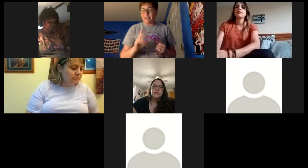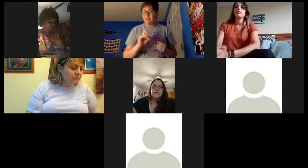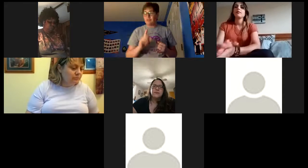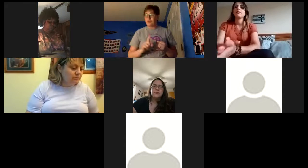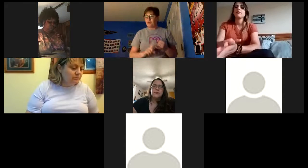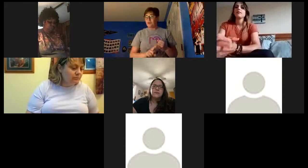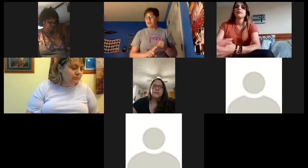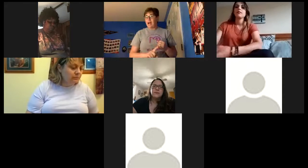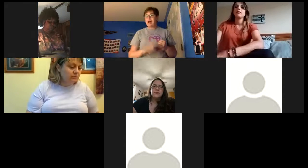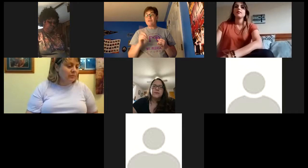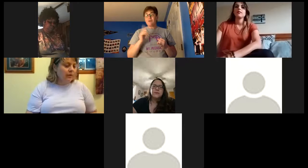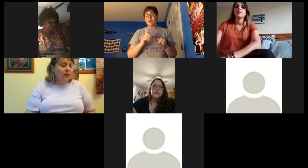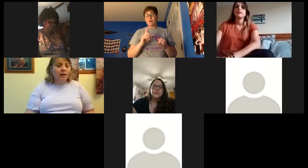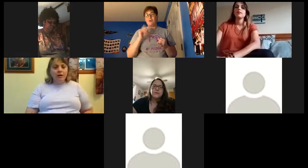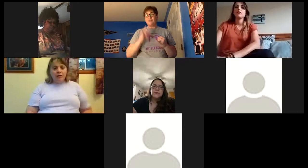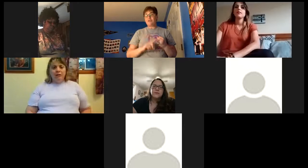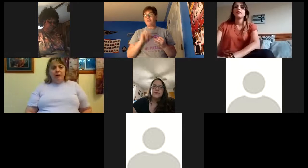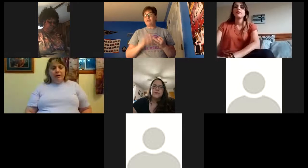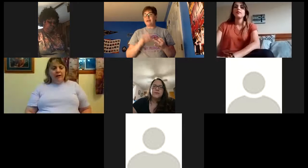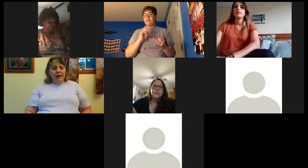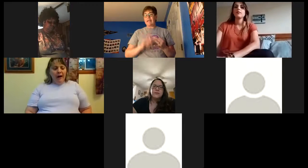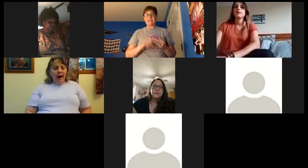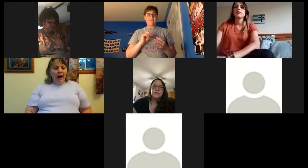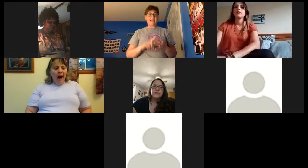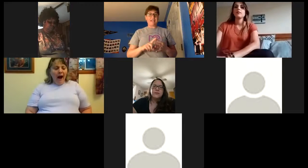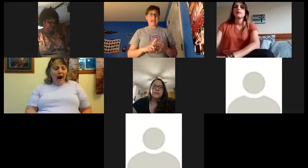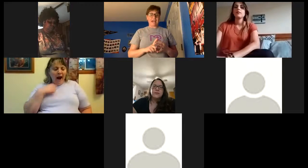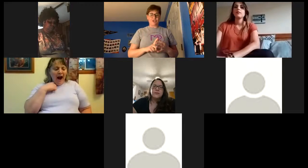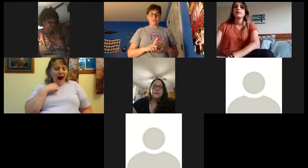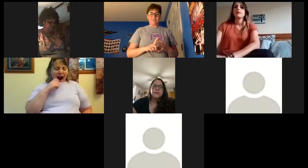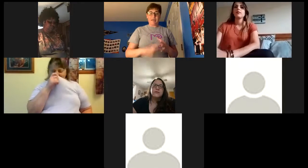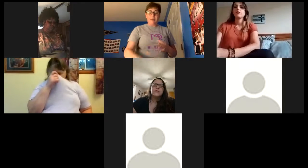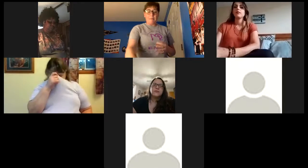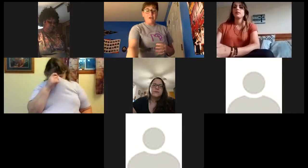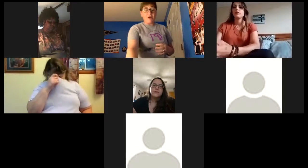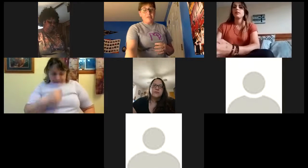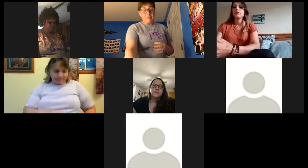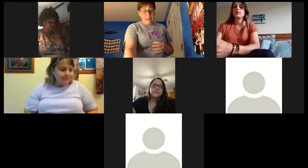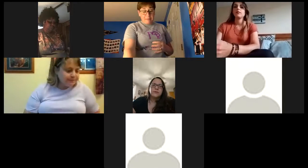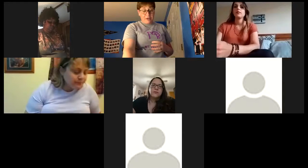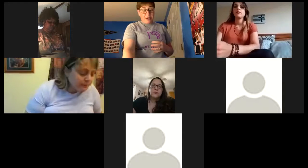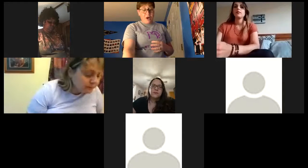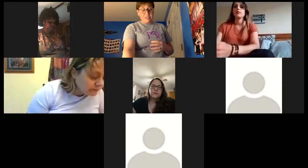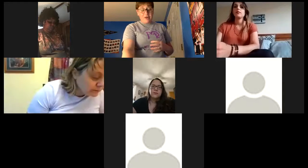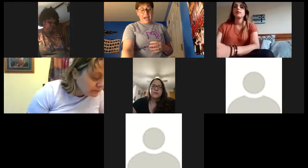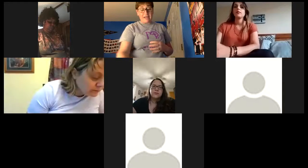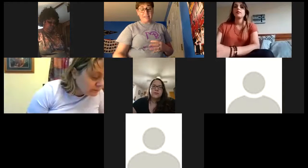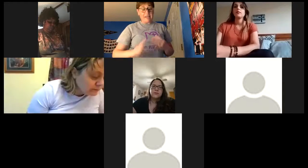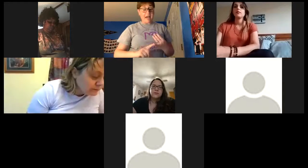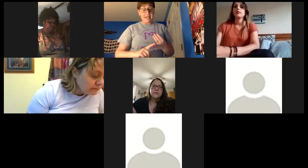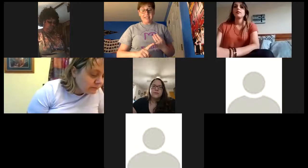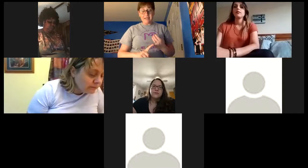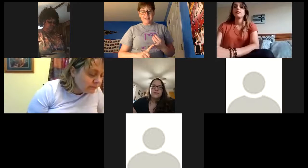Okay. So do, I only wrote do, does, activity, and action. But on the paper, it also